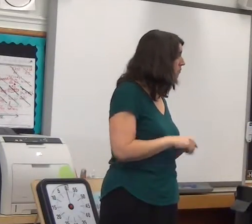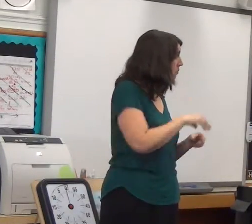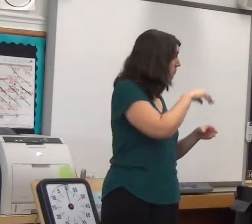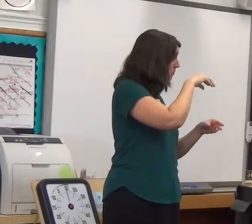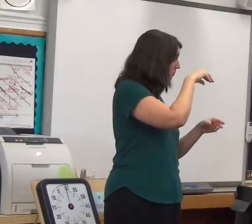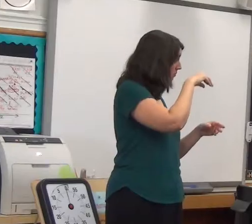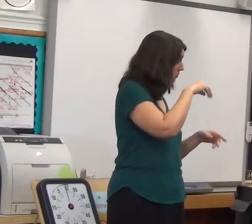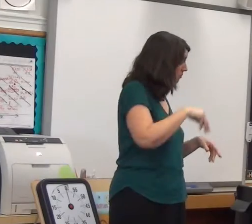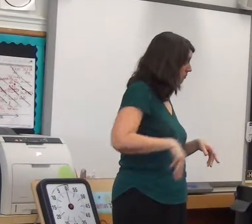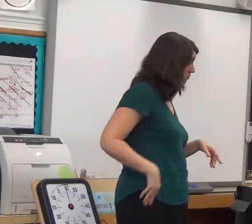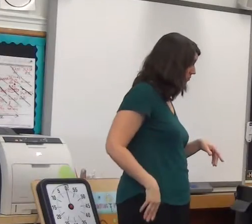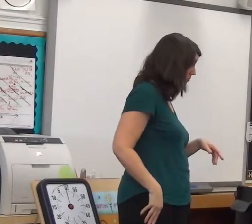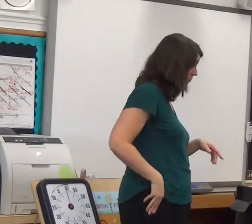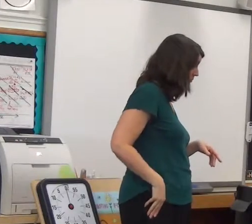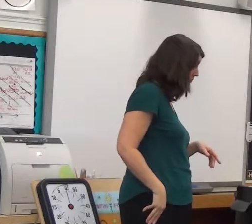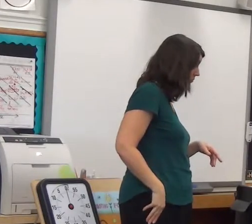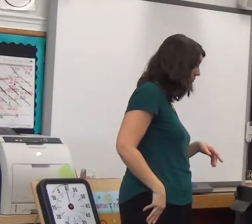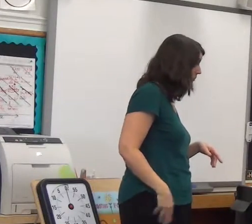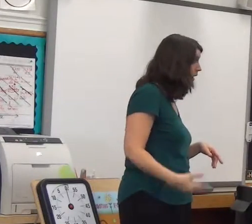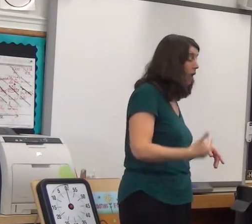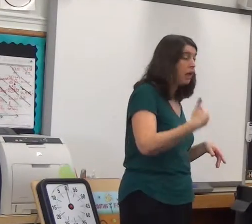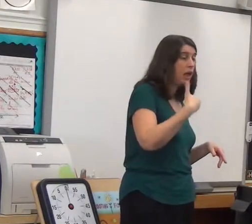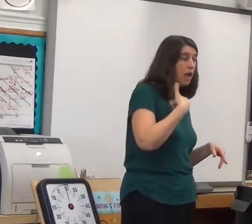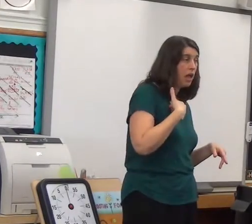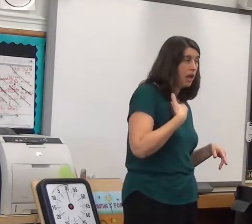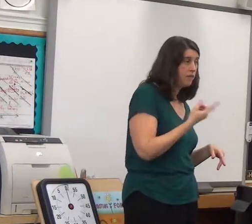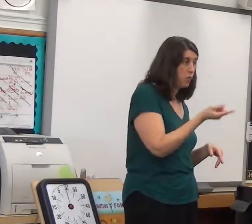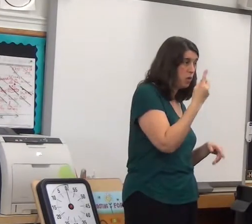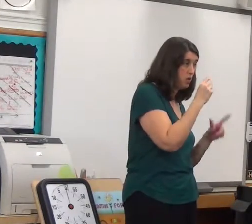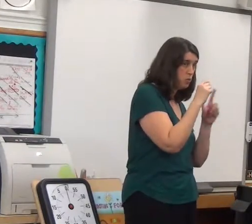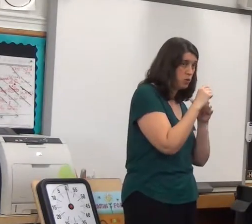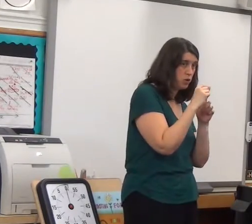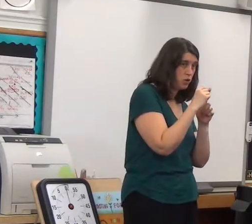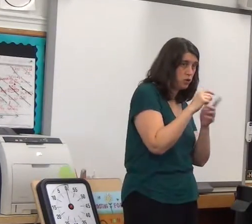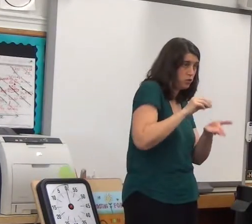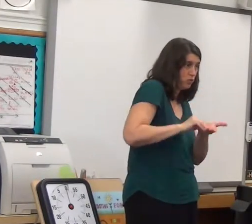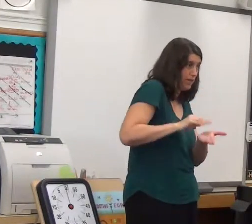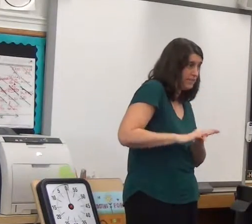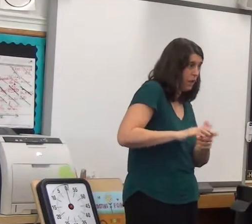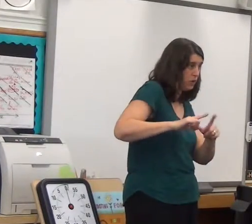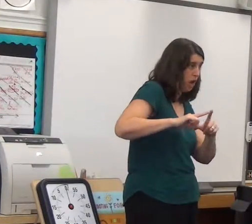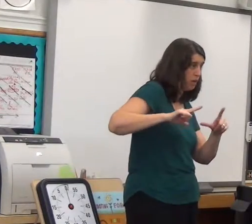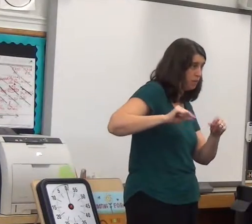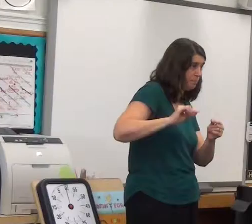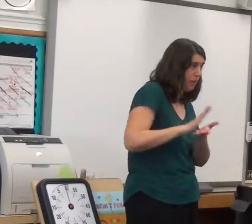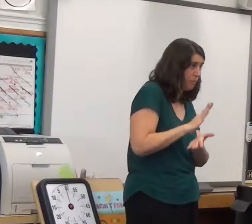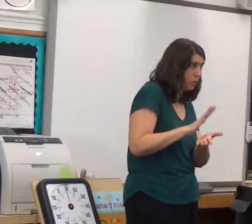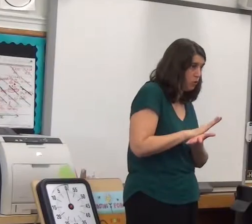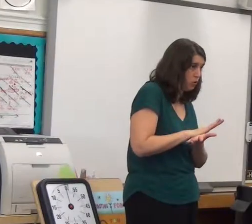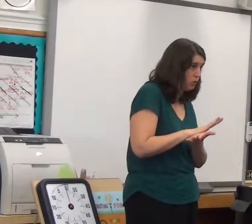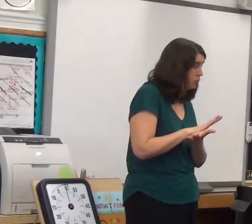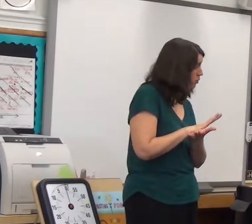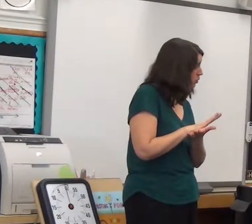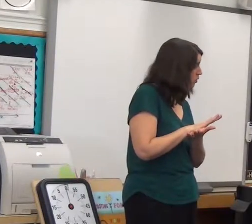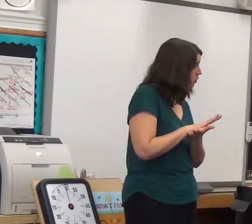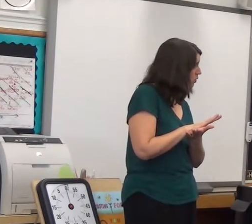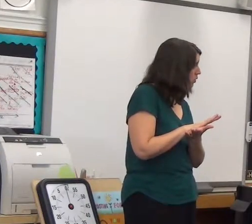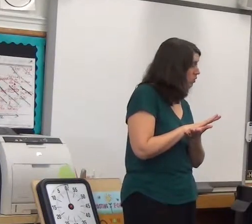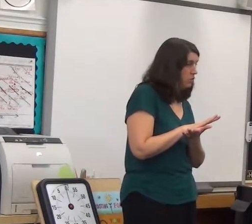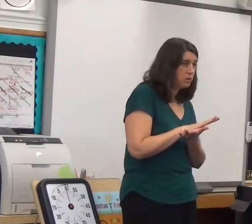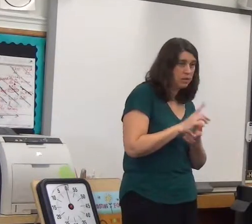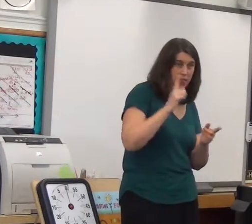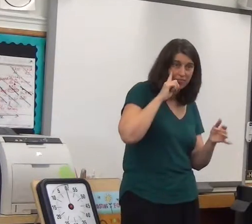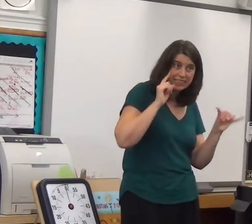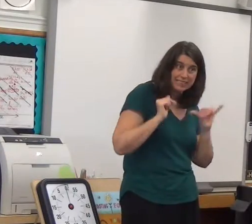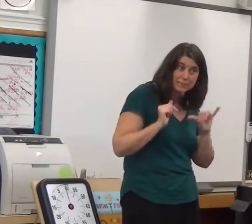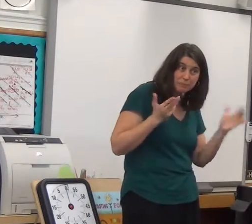Inside this pocket, I have a word written down on a piece of paper. Do you think